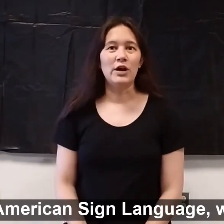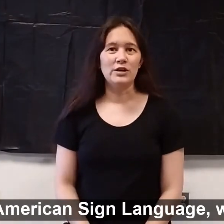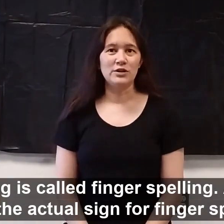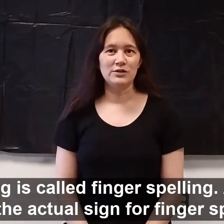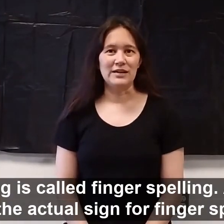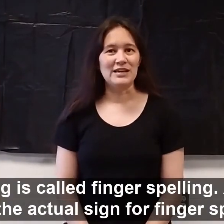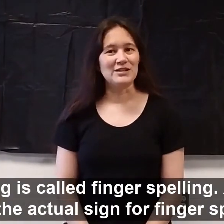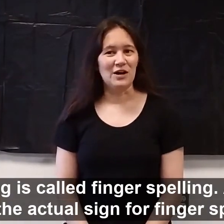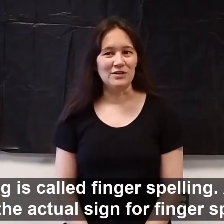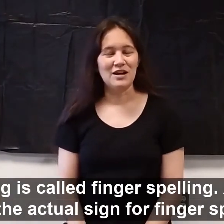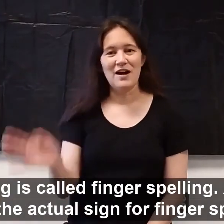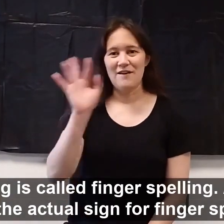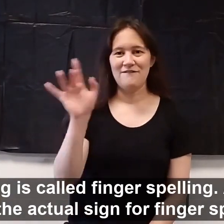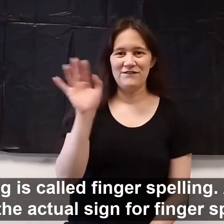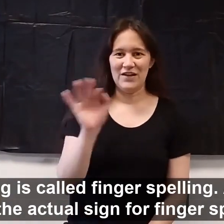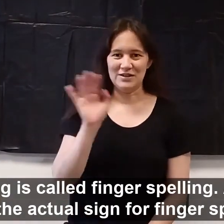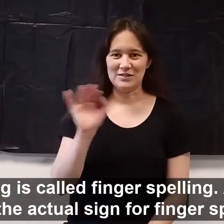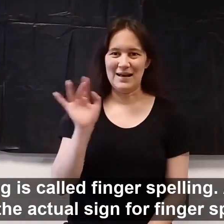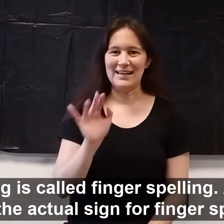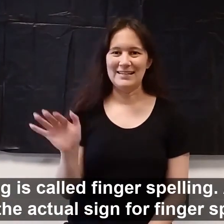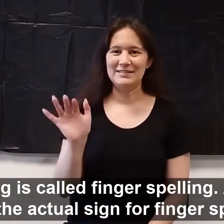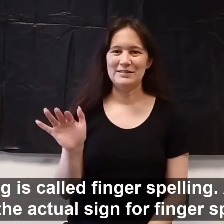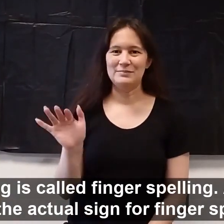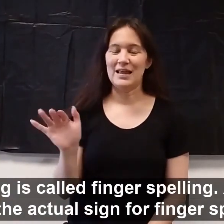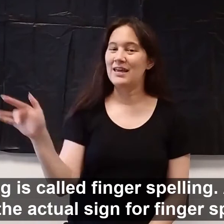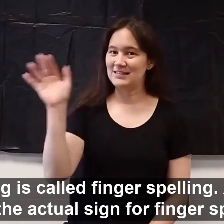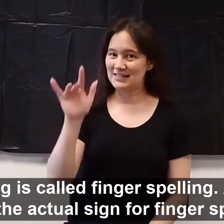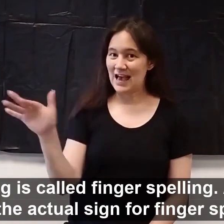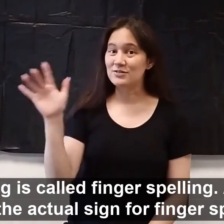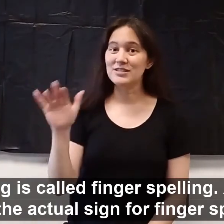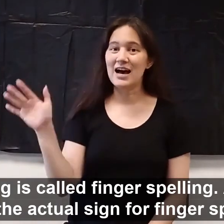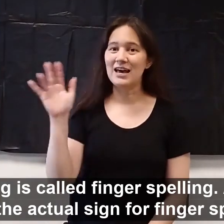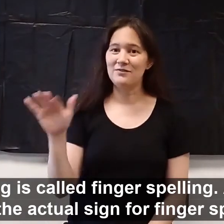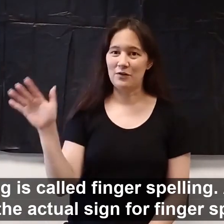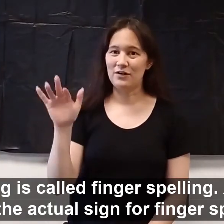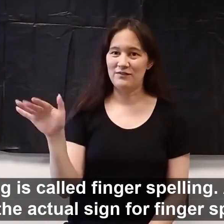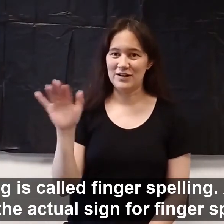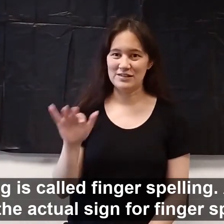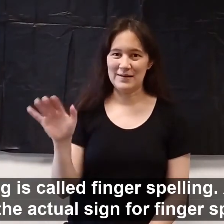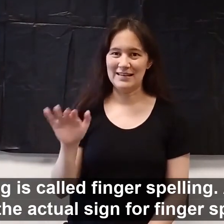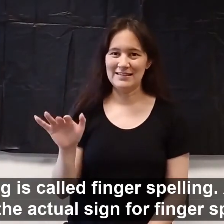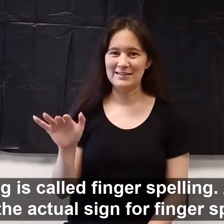you're doing is called fingerspelling. And this is the actual sign for fingerspelling.